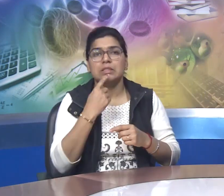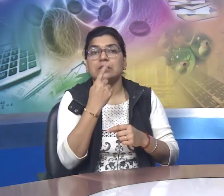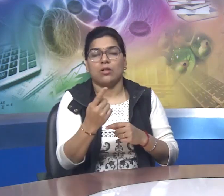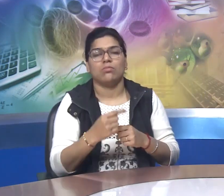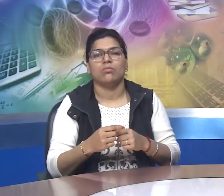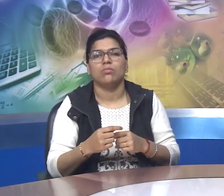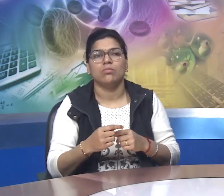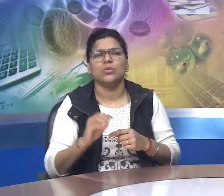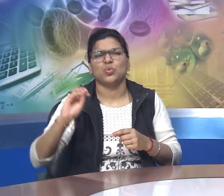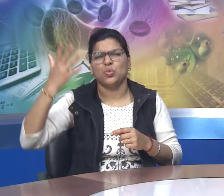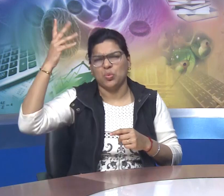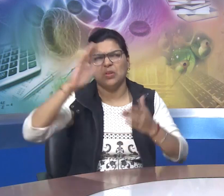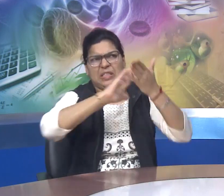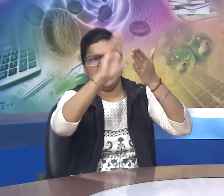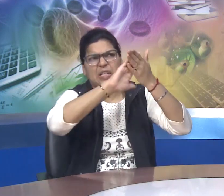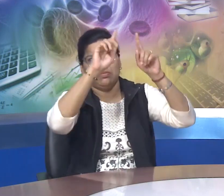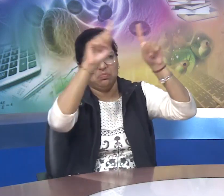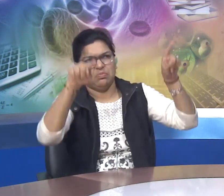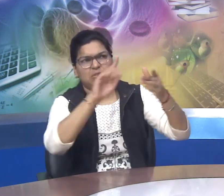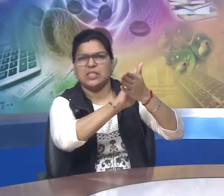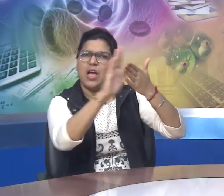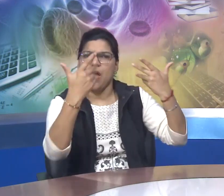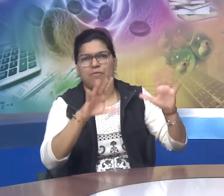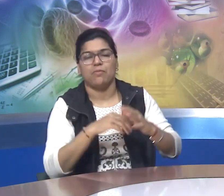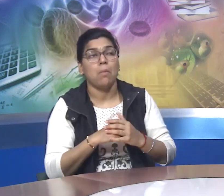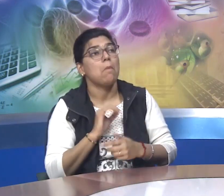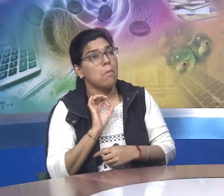that someone has cleaned the window.